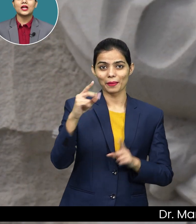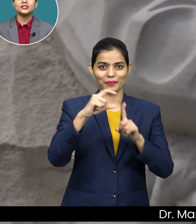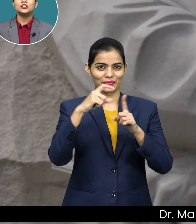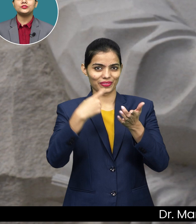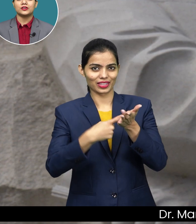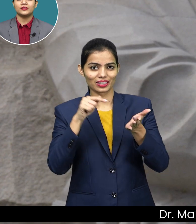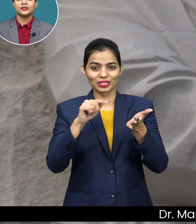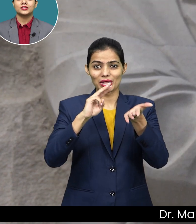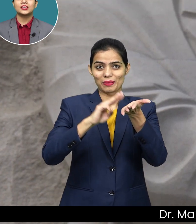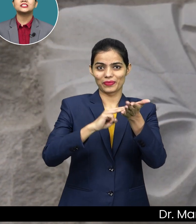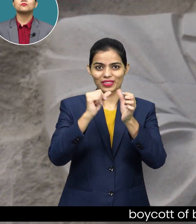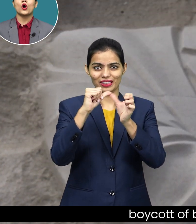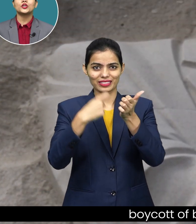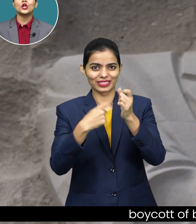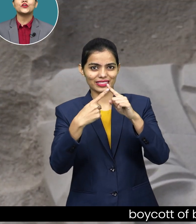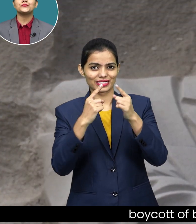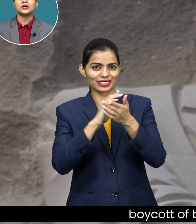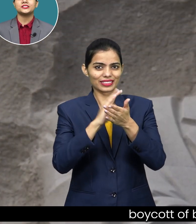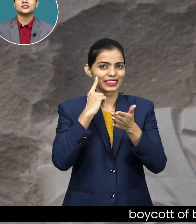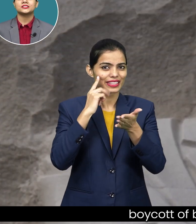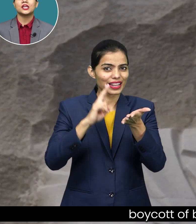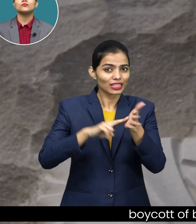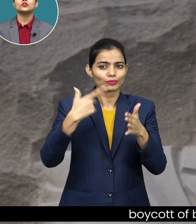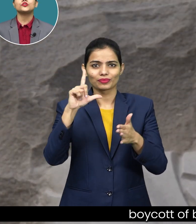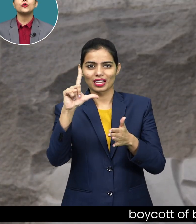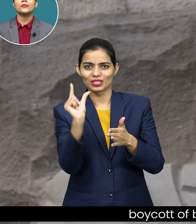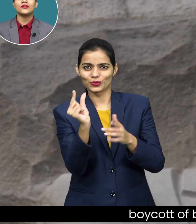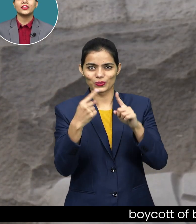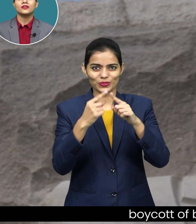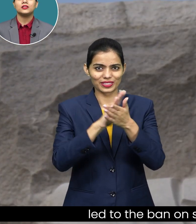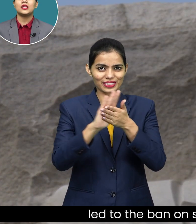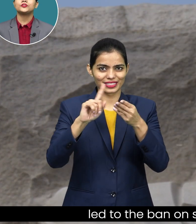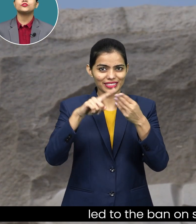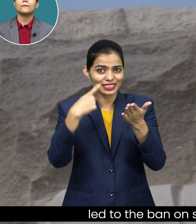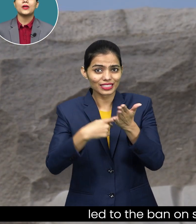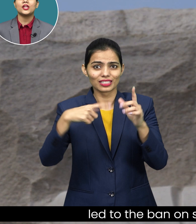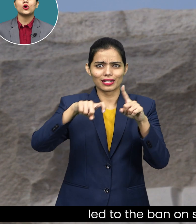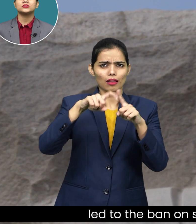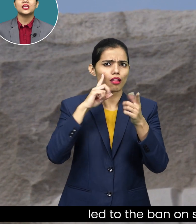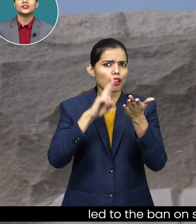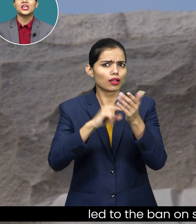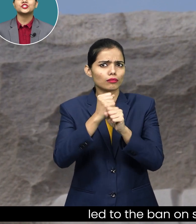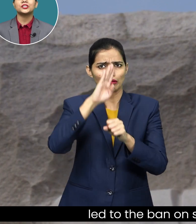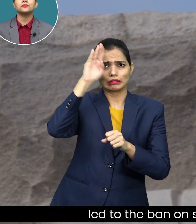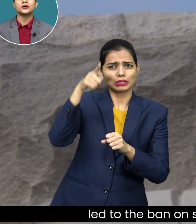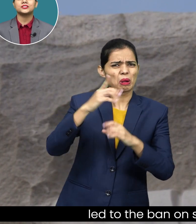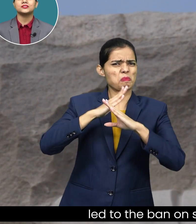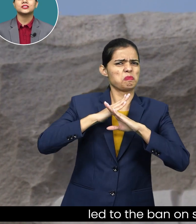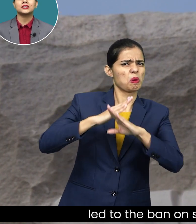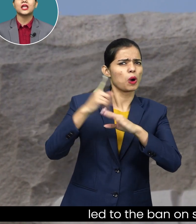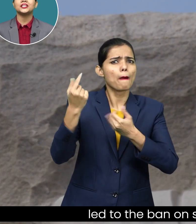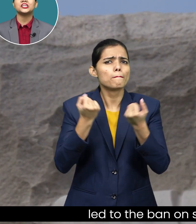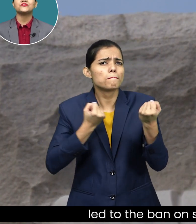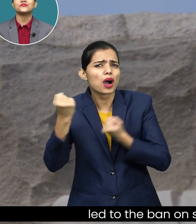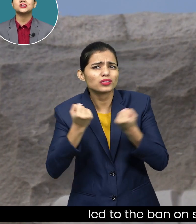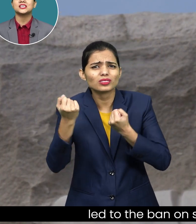Dr. Martin Luther King's boycott of buses in Montgomery led to the ban on segregation in buses